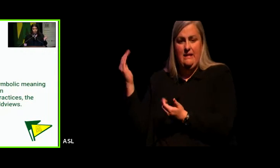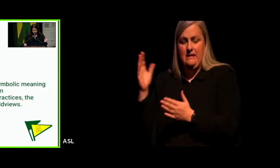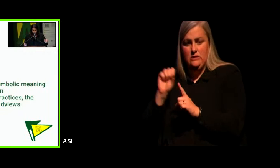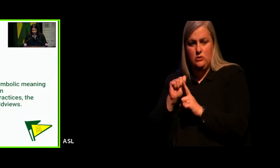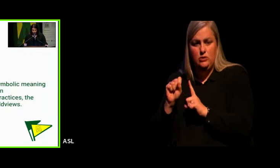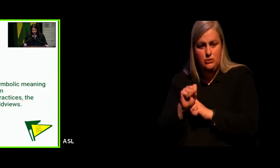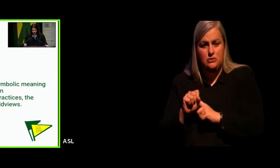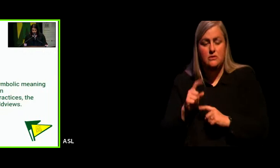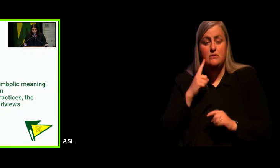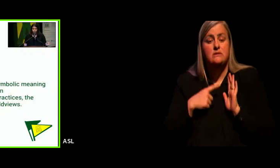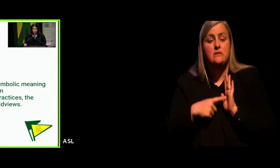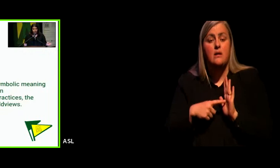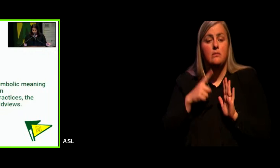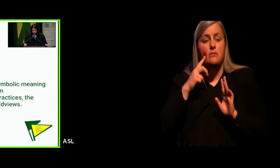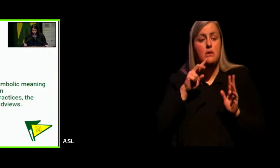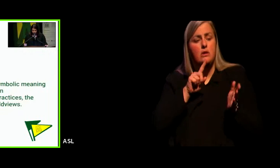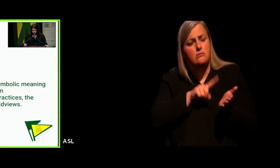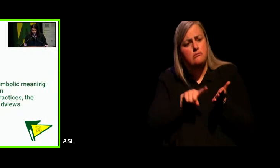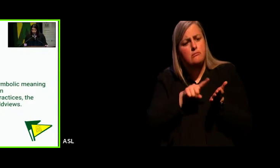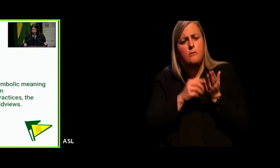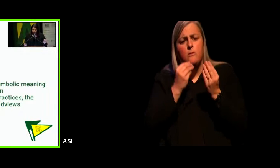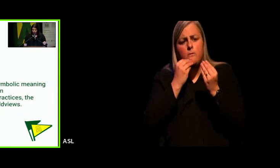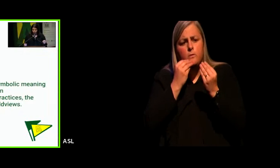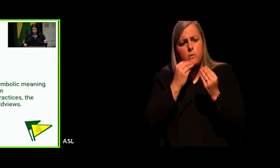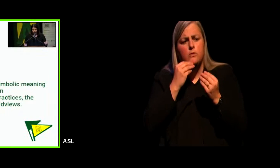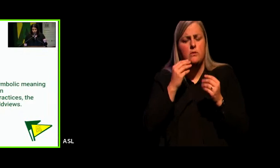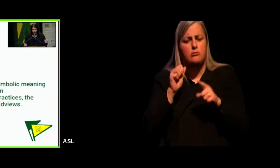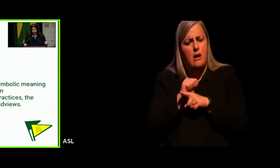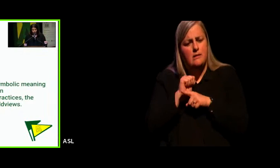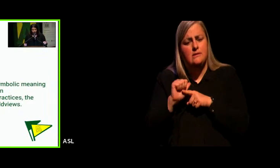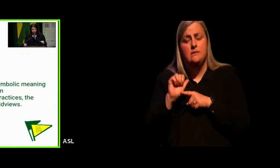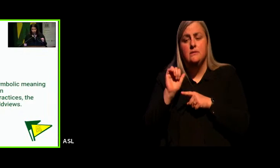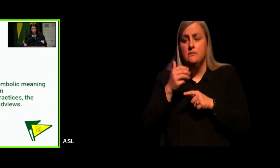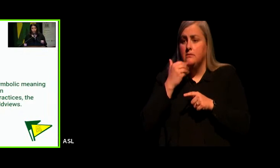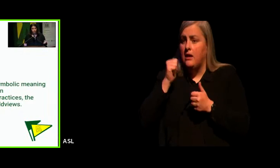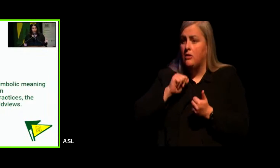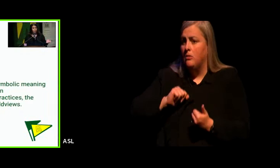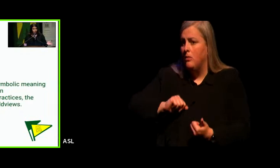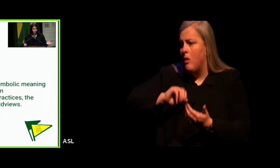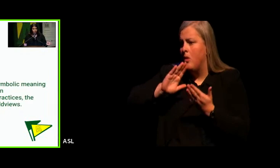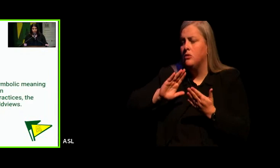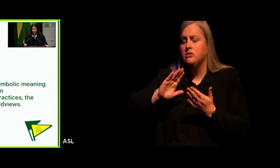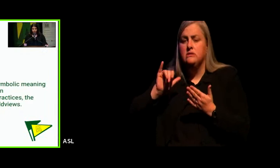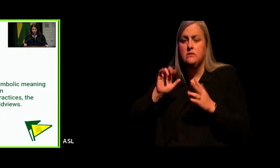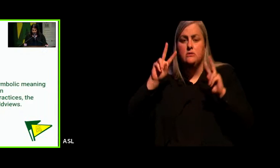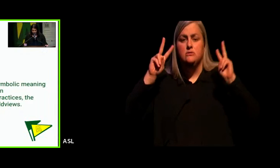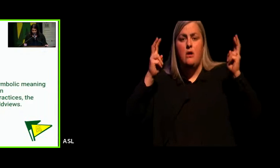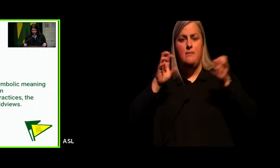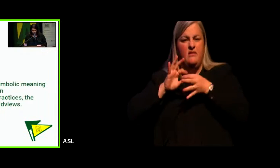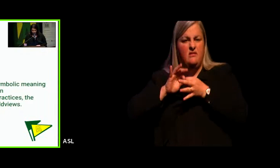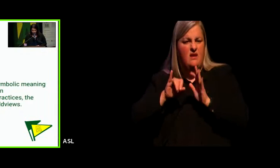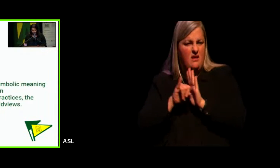looking at food and food-related practices often offer a better opportunity to approach the topic of